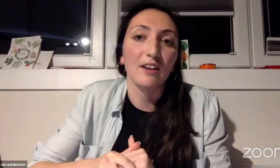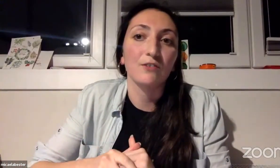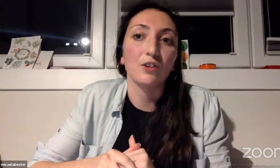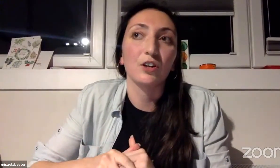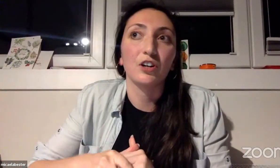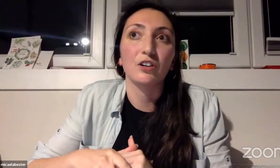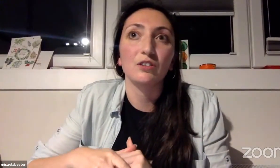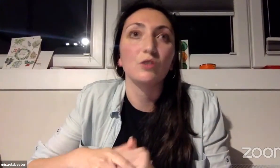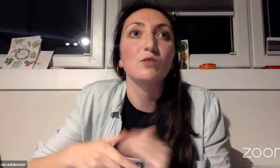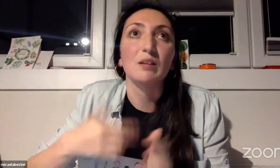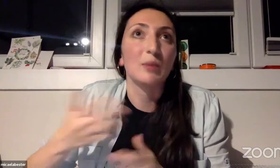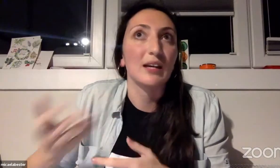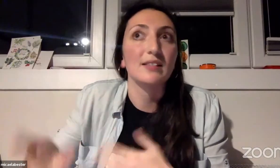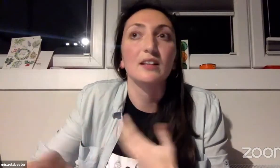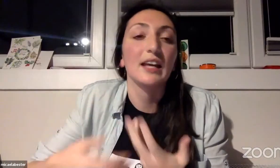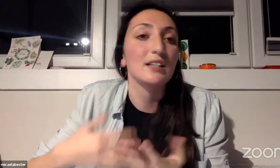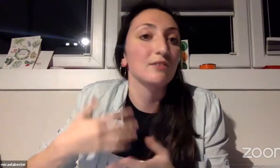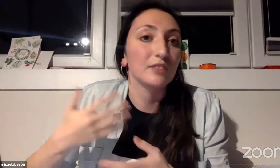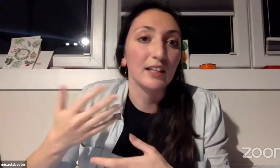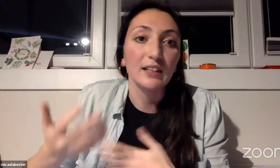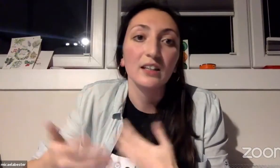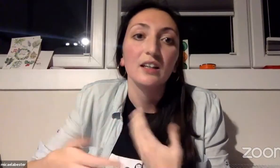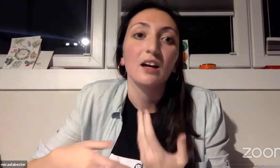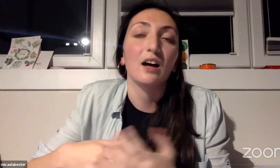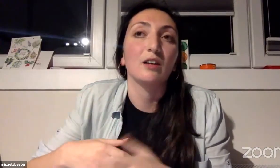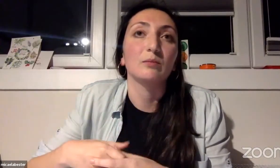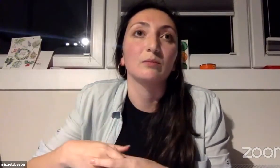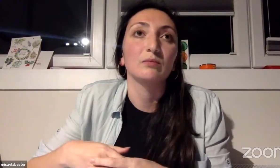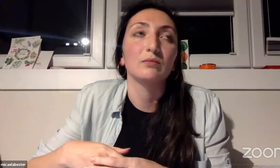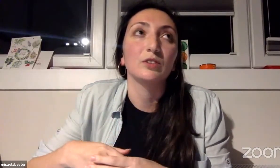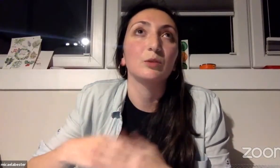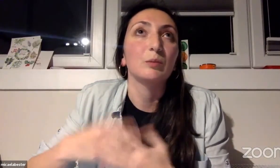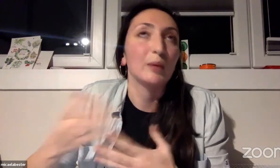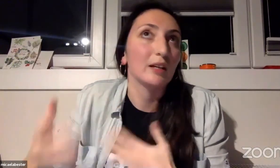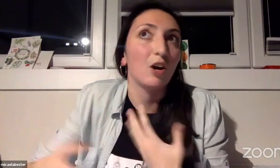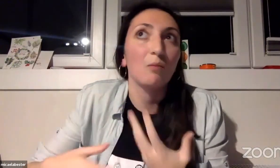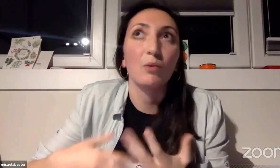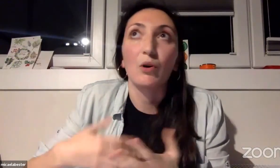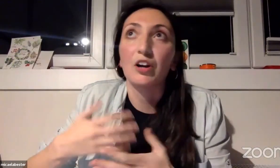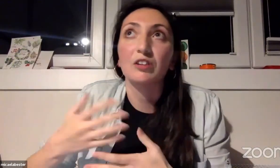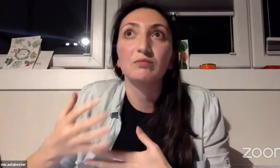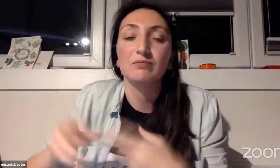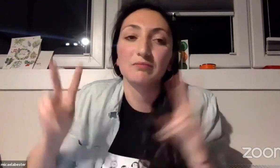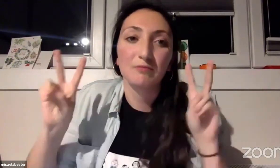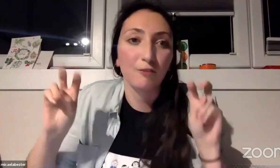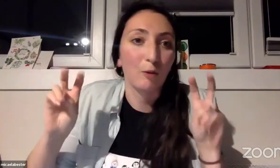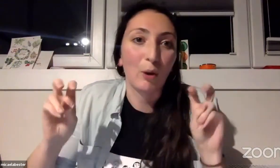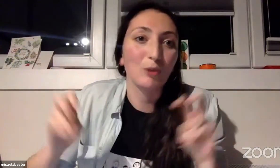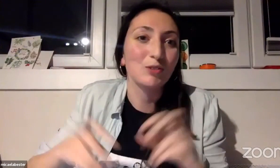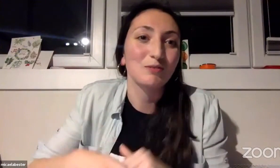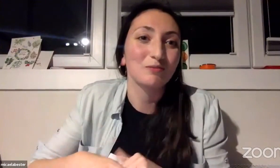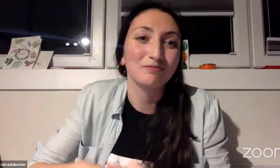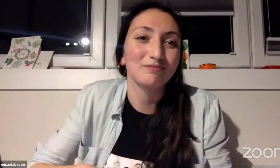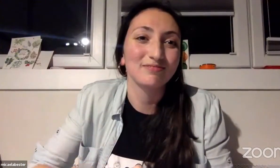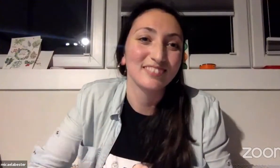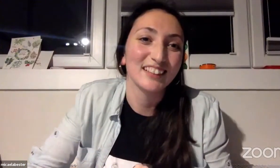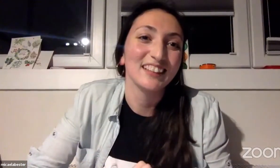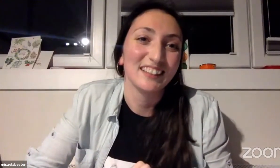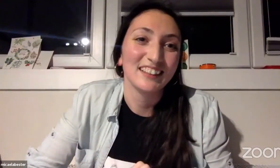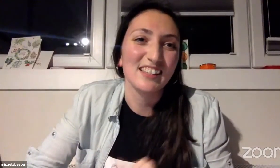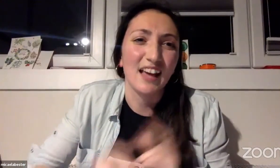and that if you're using BSL natively, you'd be a lot more verbose.